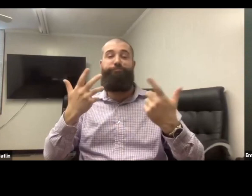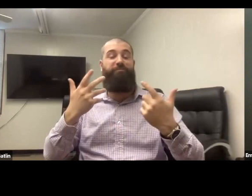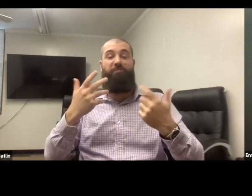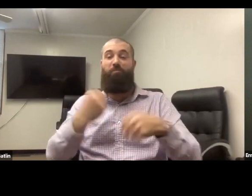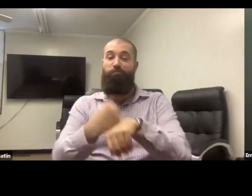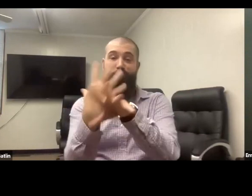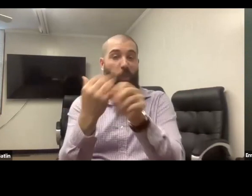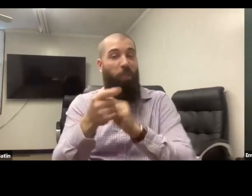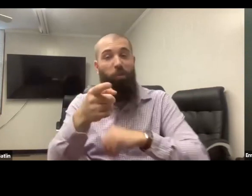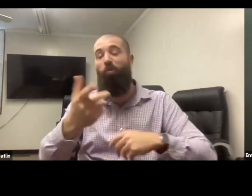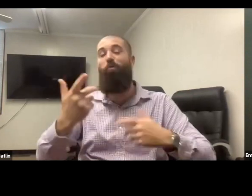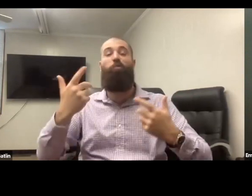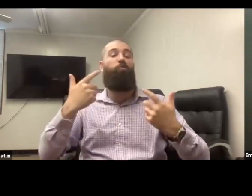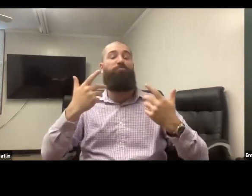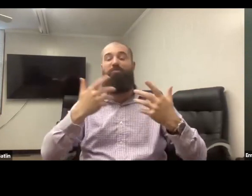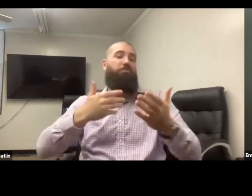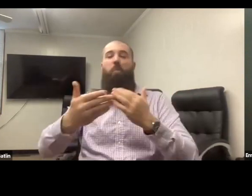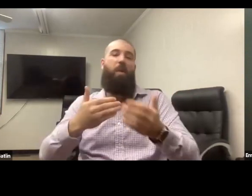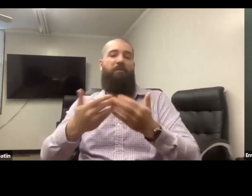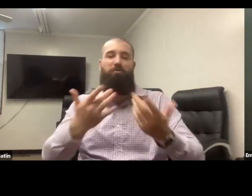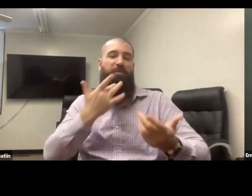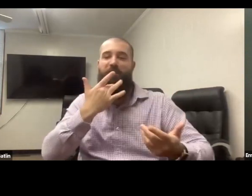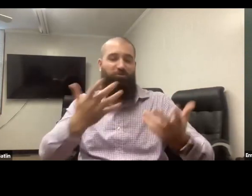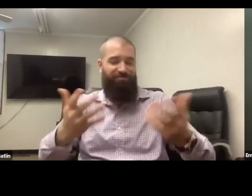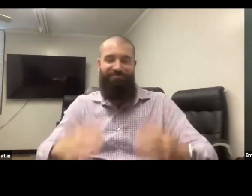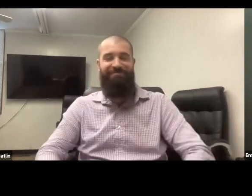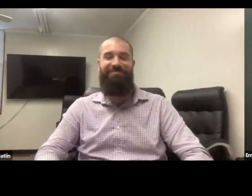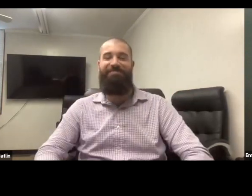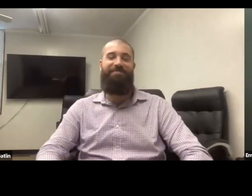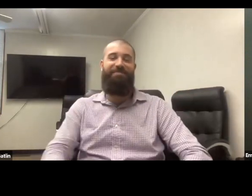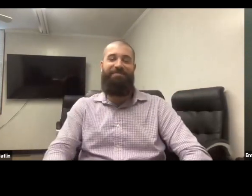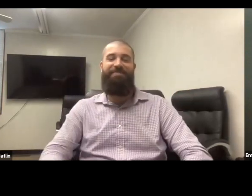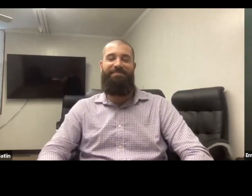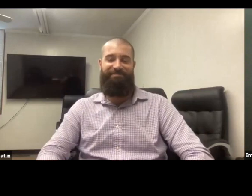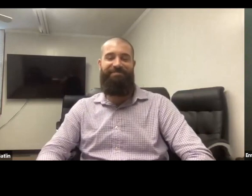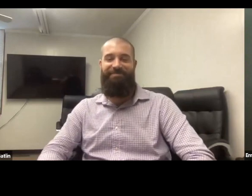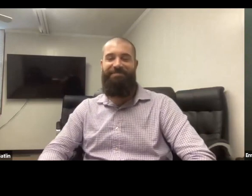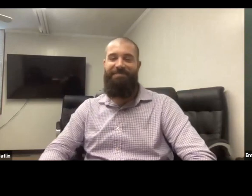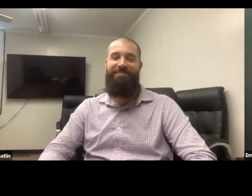answer your questions. I'm video with you, whatever you prefer.